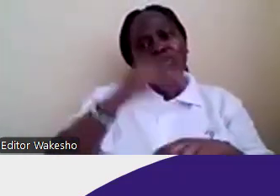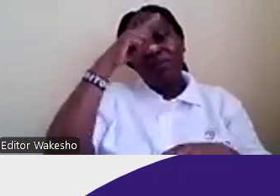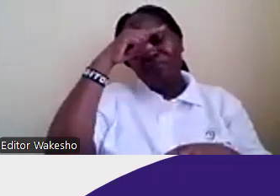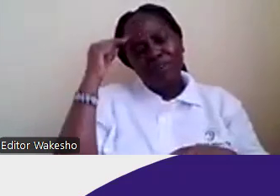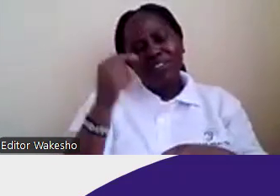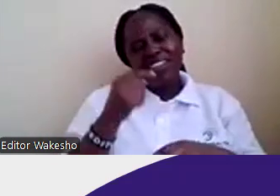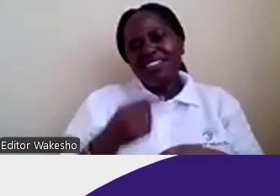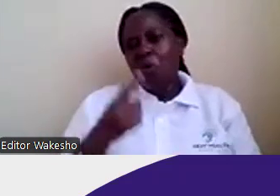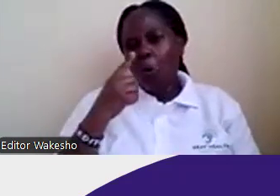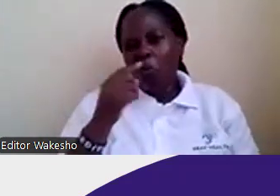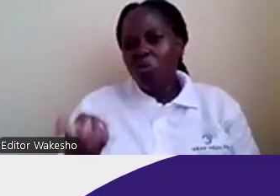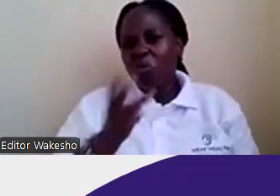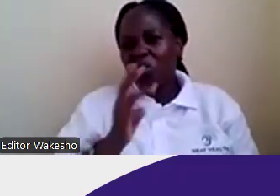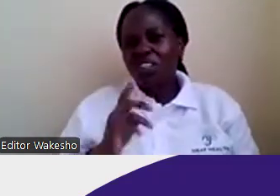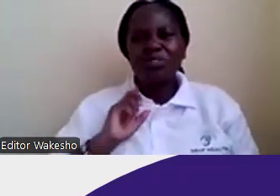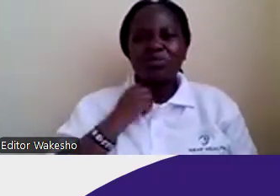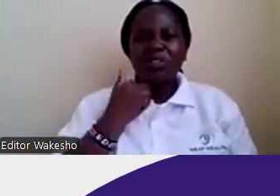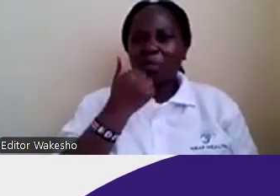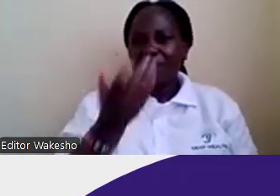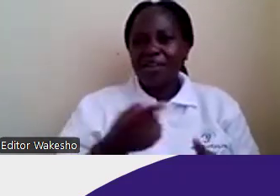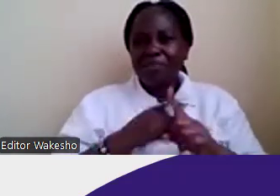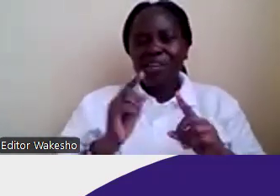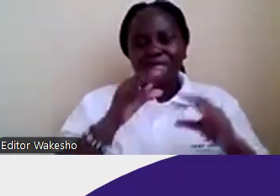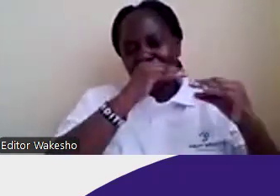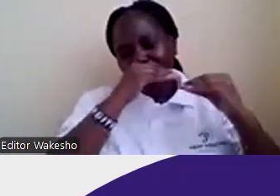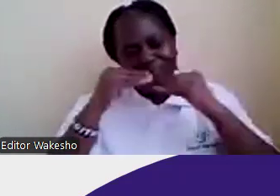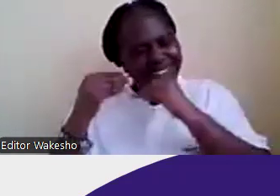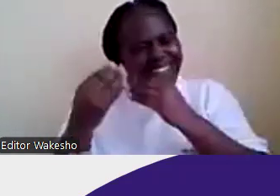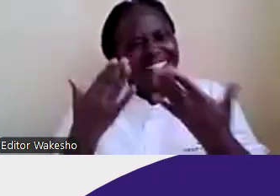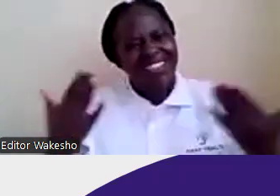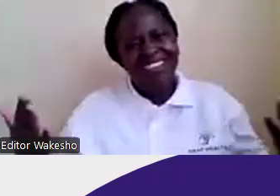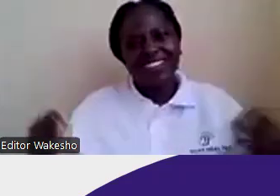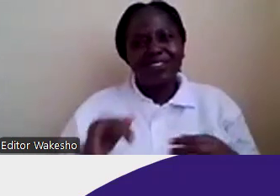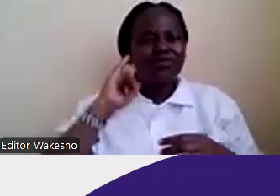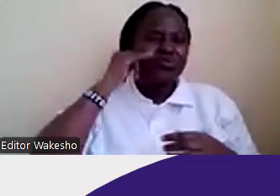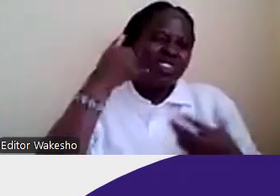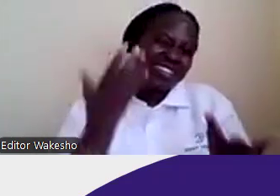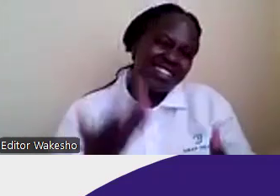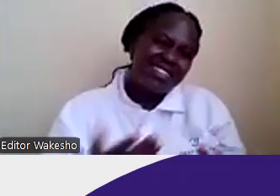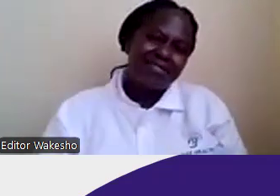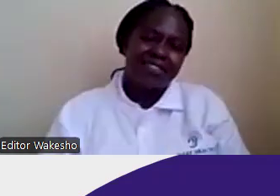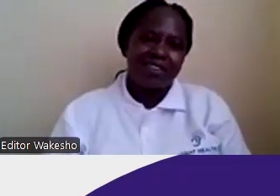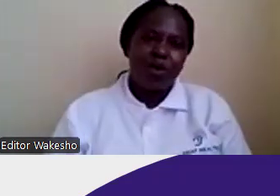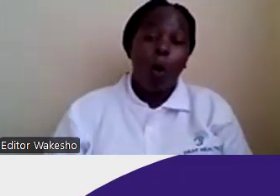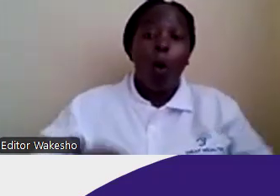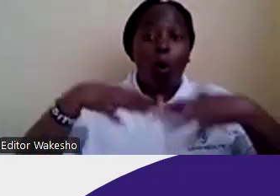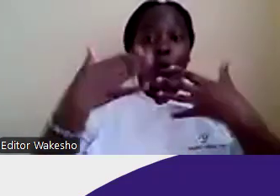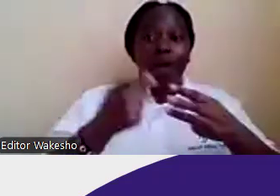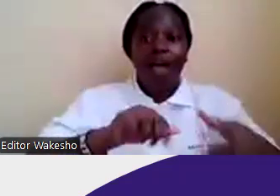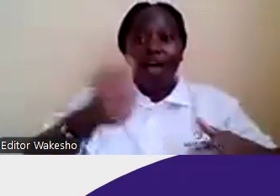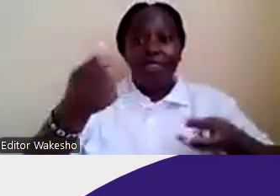water, but you can think around watermelon, you can think around juices, you can think of other ways to try